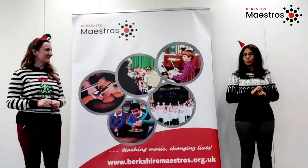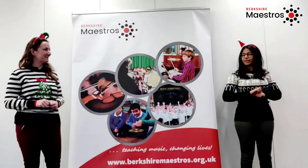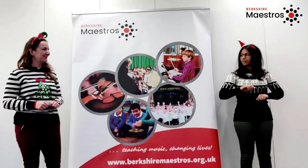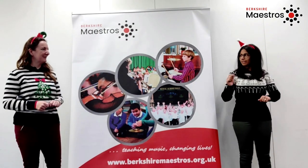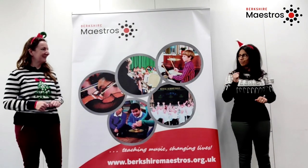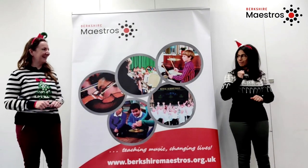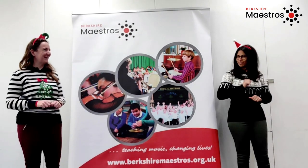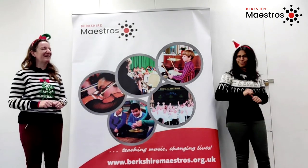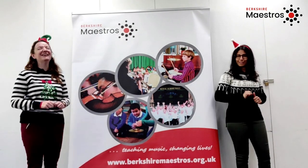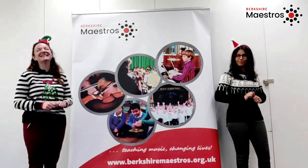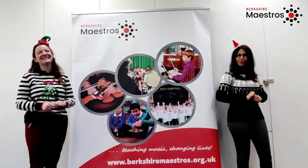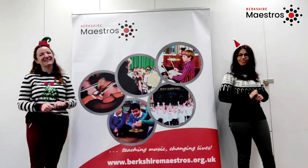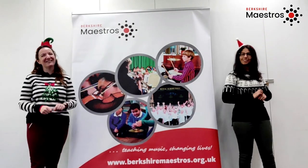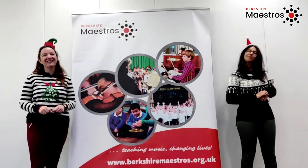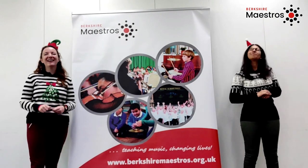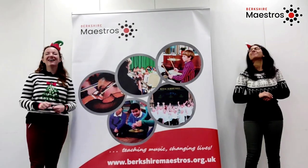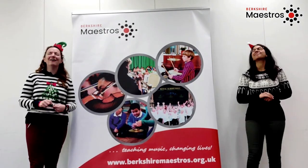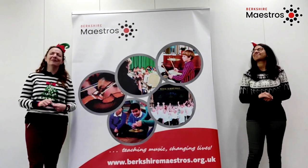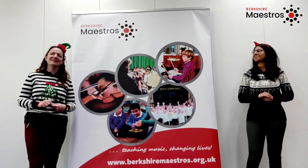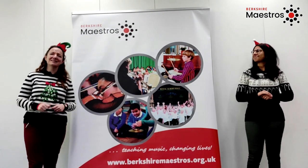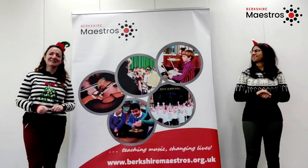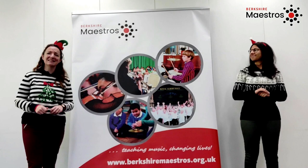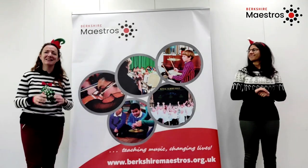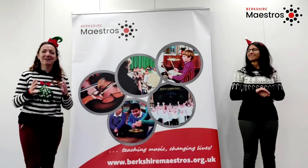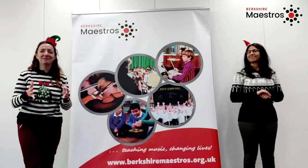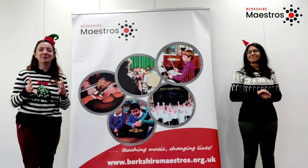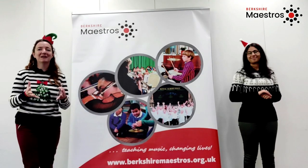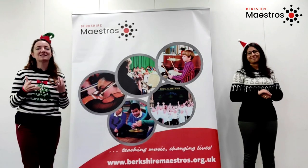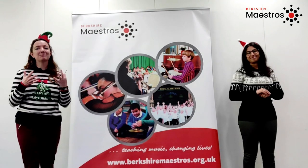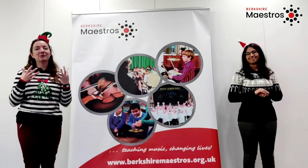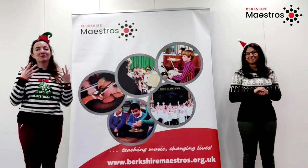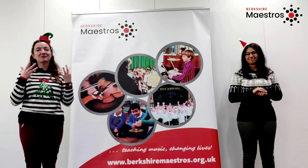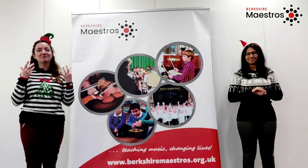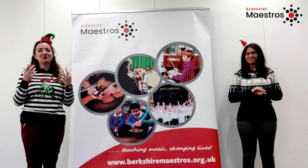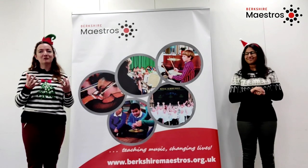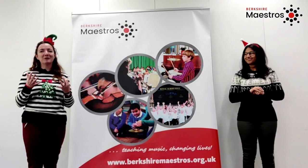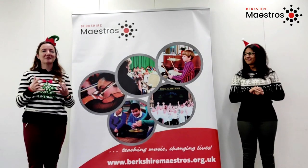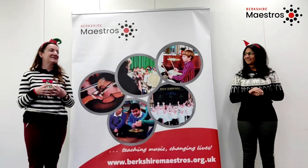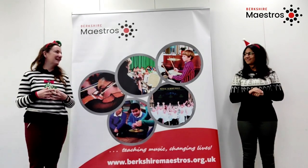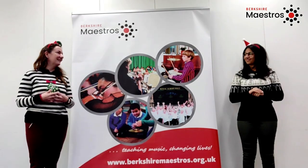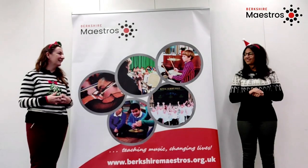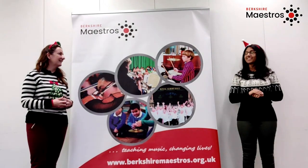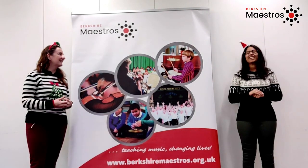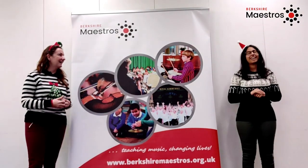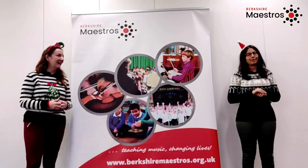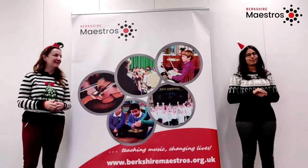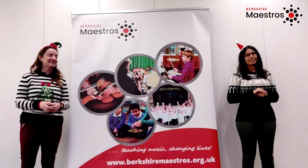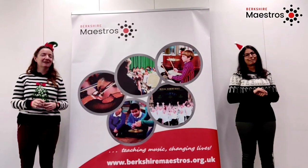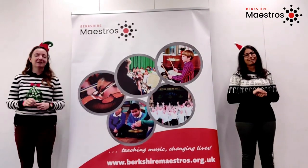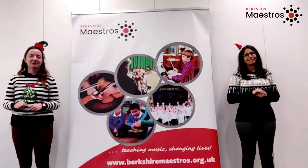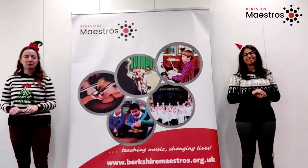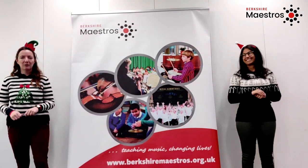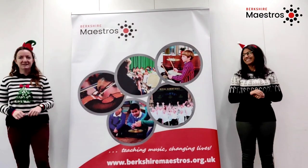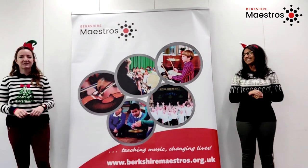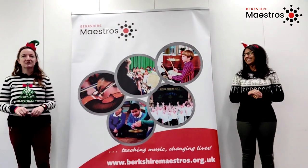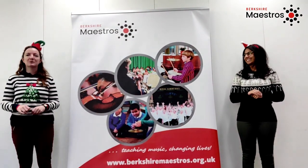We like rounds for Christmas. We do. Oh, it just is a lovely way to put two parts together. Absolutely. And sounding quite